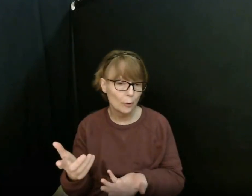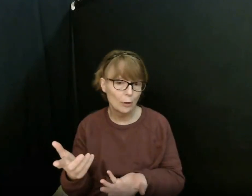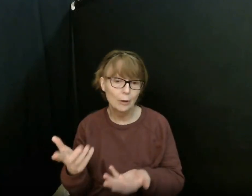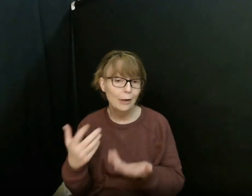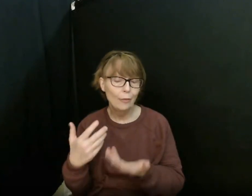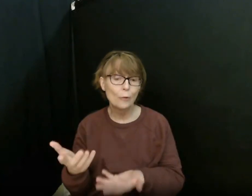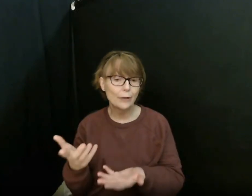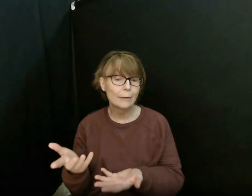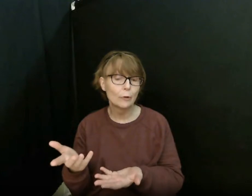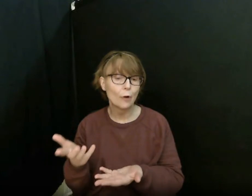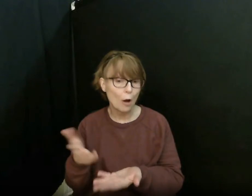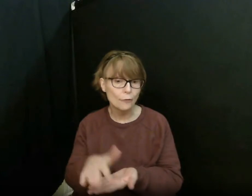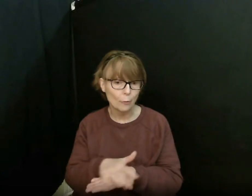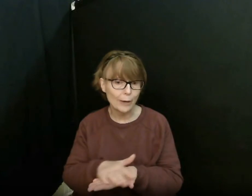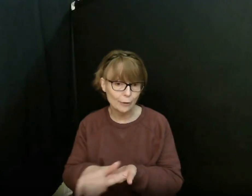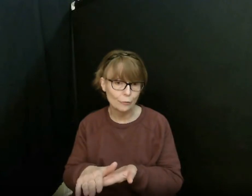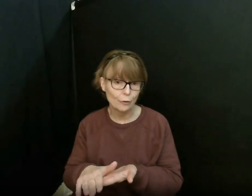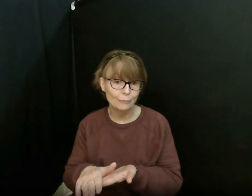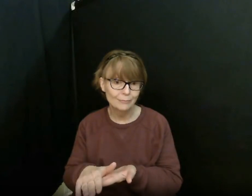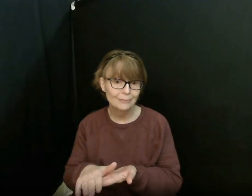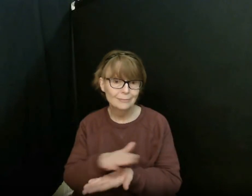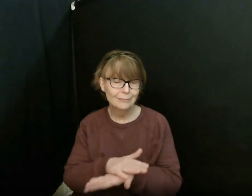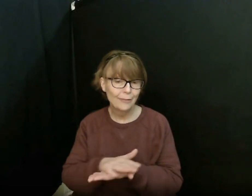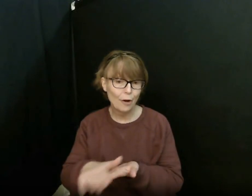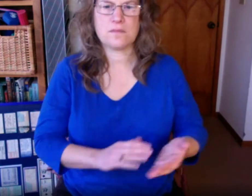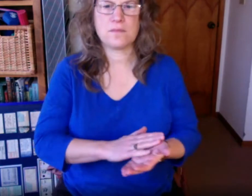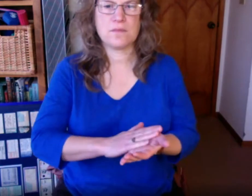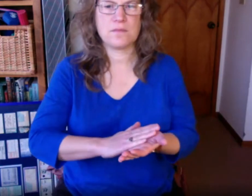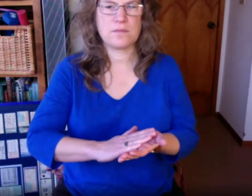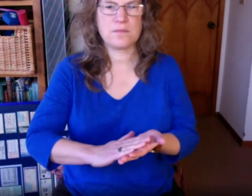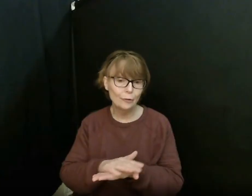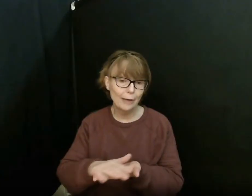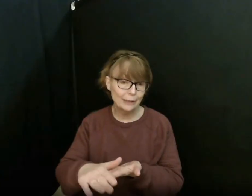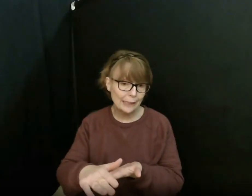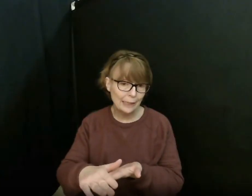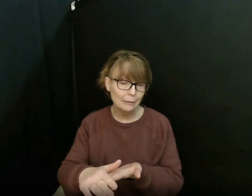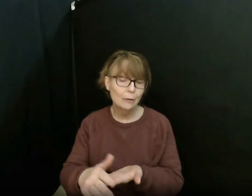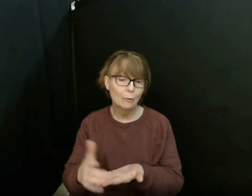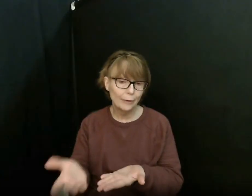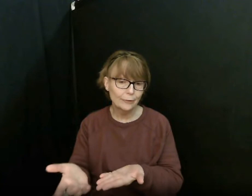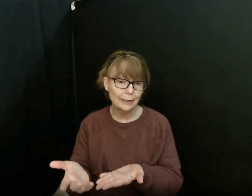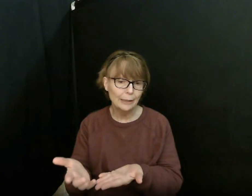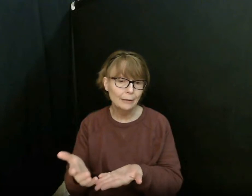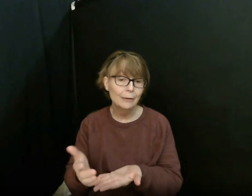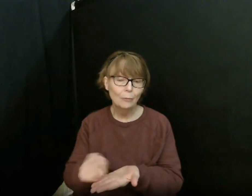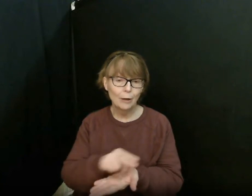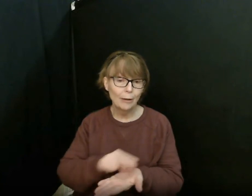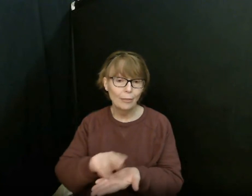pure. Those kind of words are also right here too. mhm, They're also because you have clean. Well, what's clean? Well, the